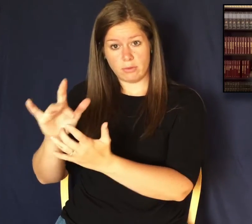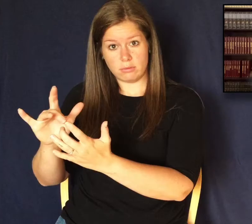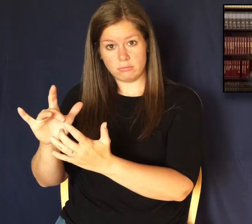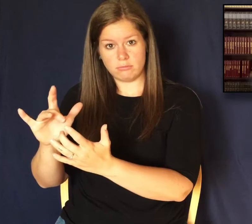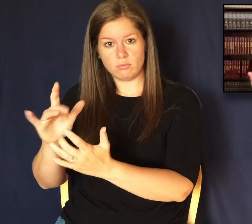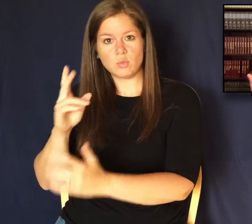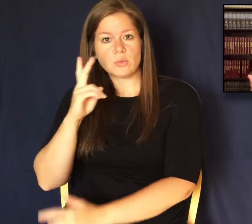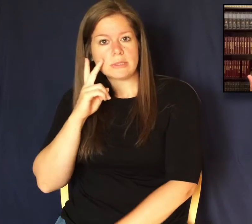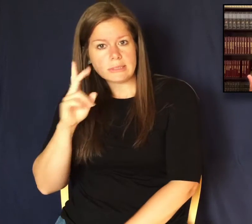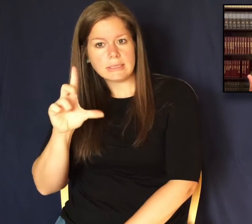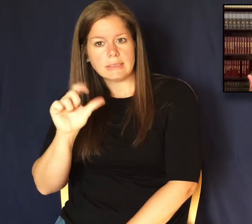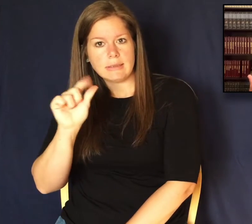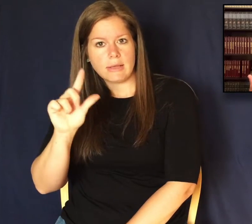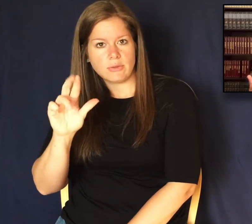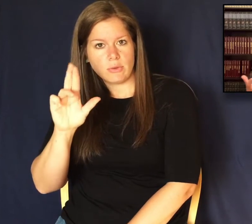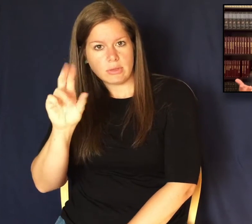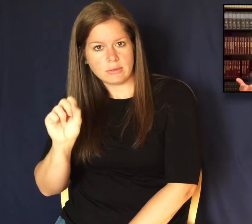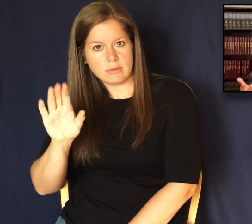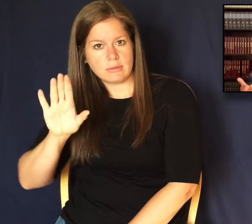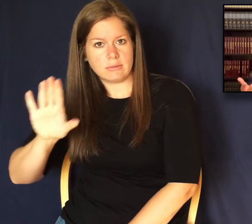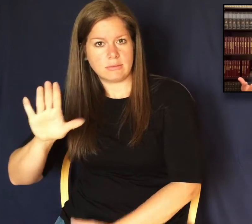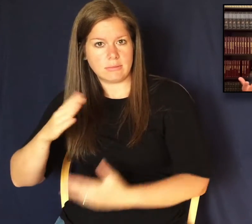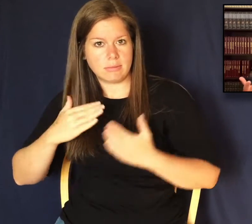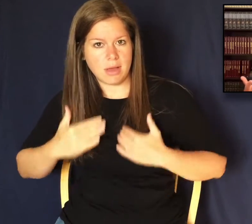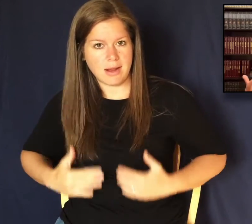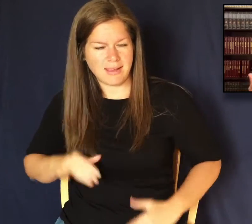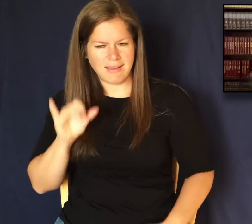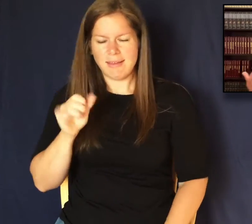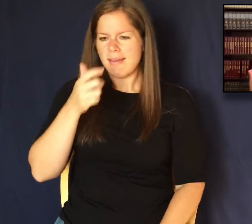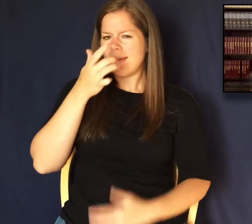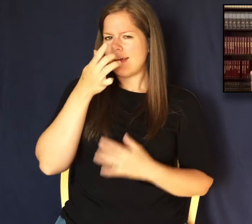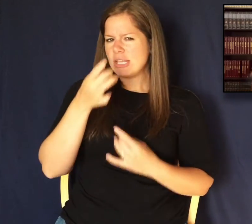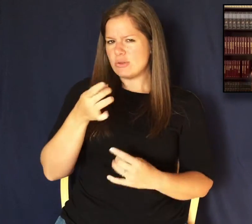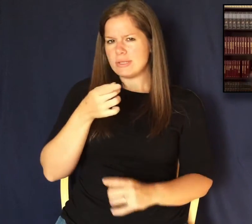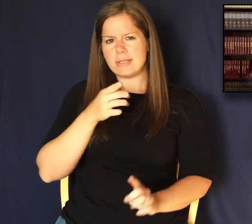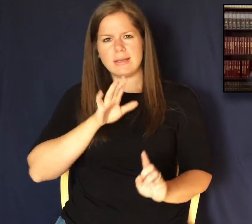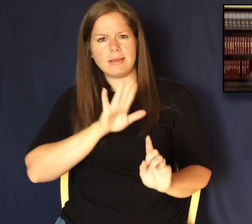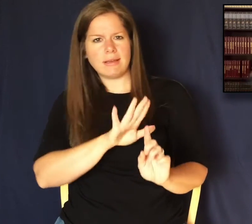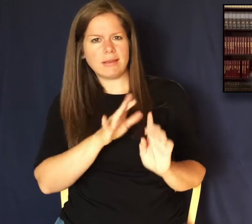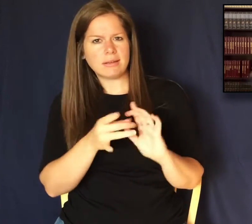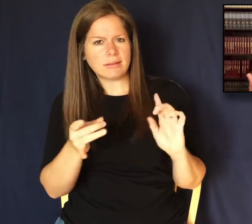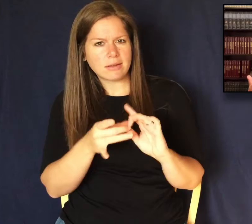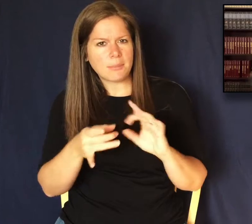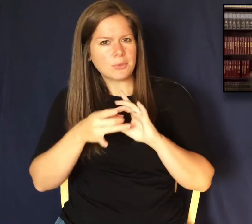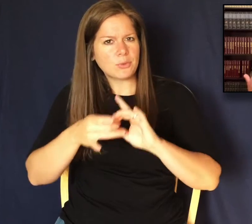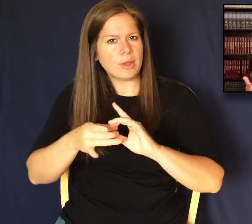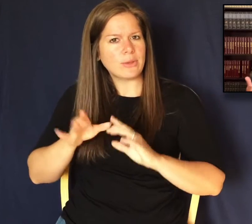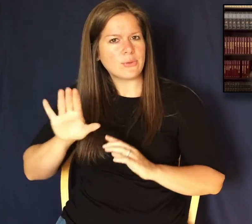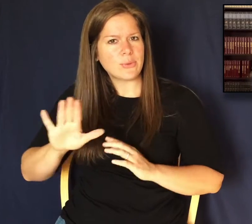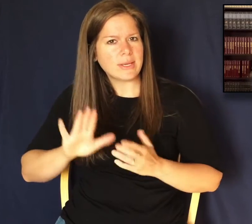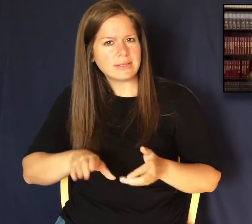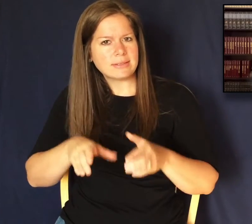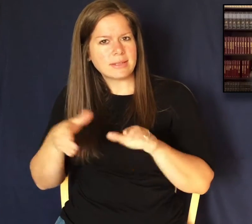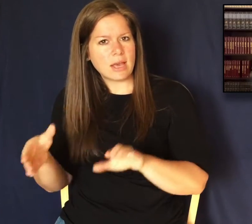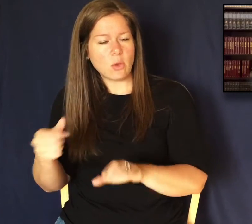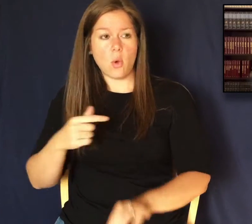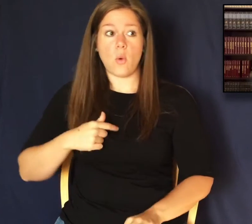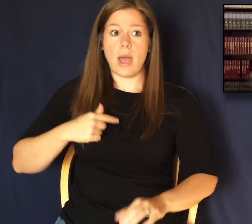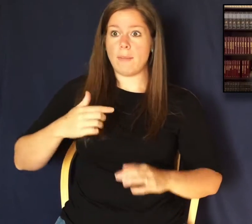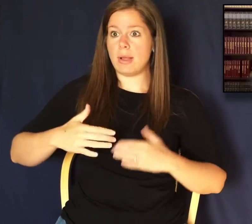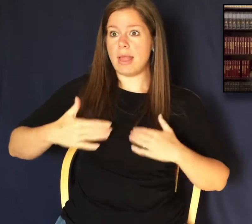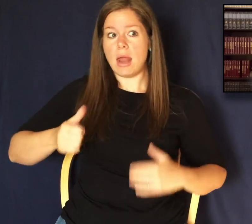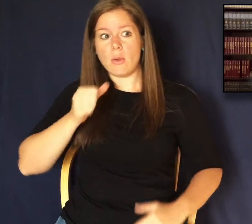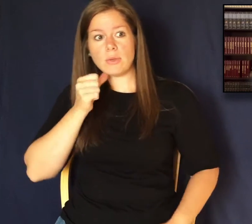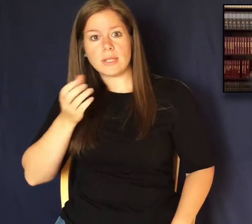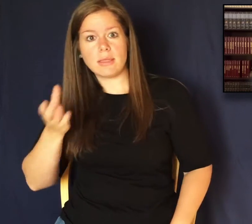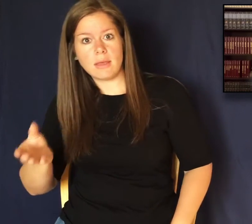though it's okay that Lazarus has died. It's actually good, because had he been there, it wouldn't have maybe happened. But since it didn't, he gets to show who he is and